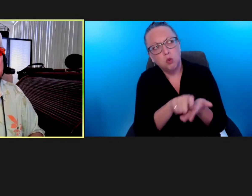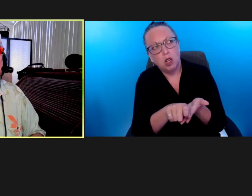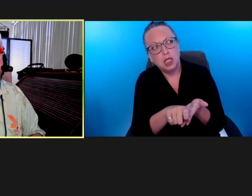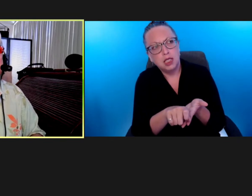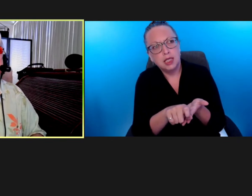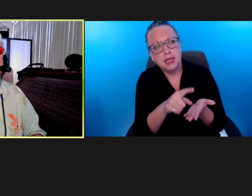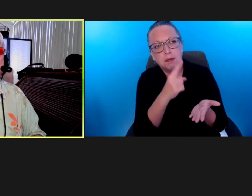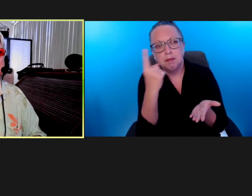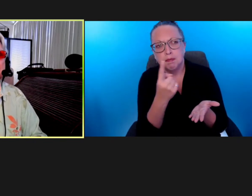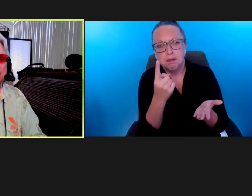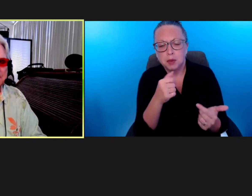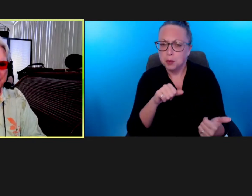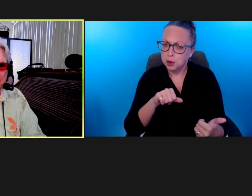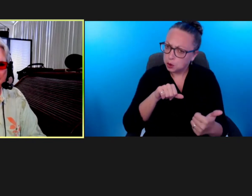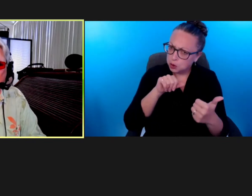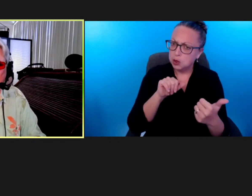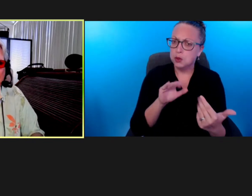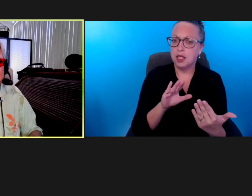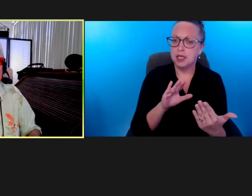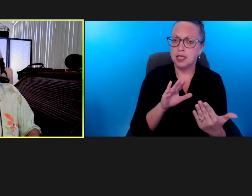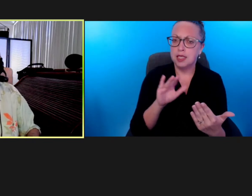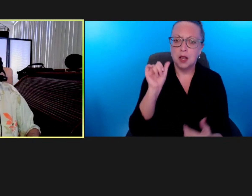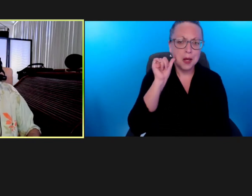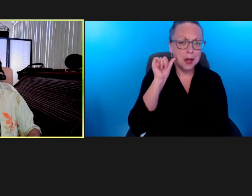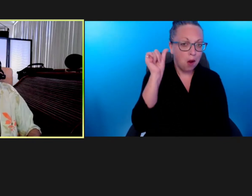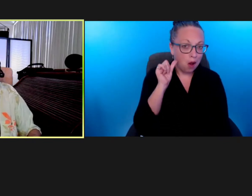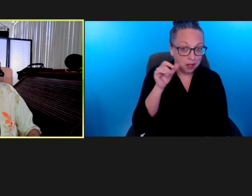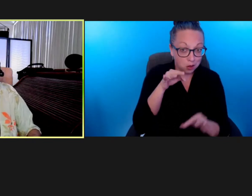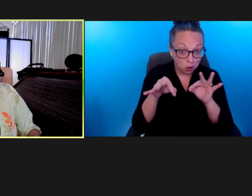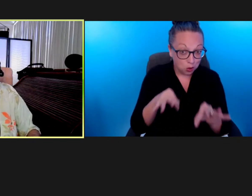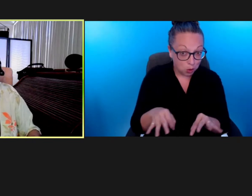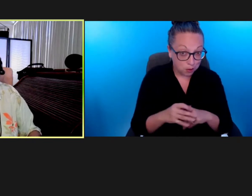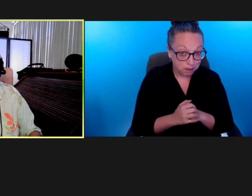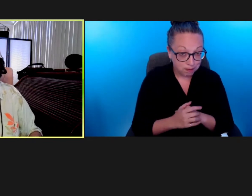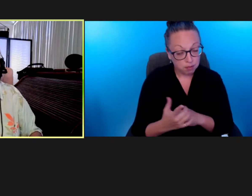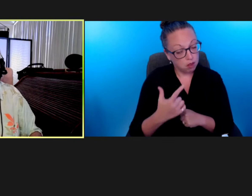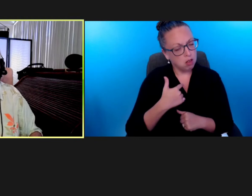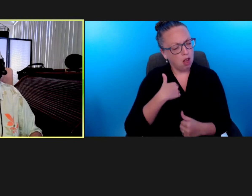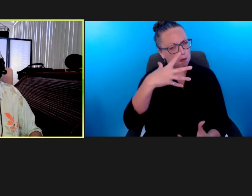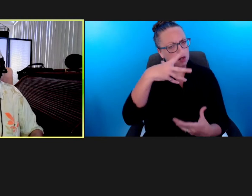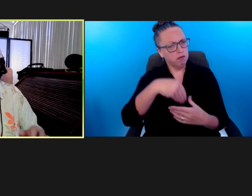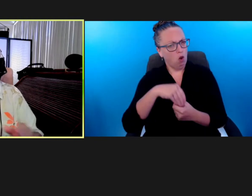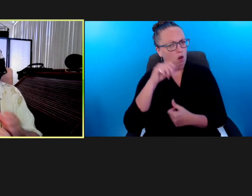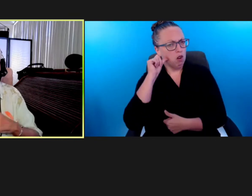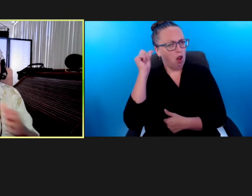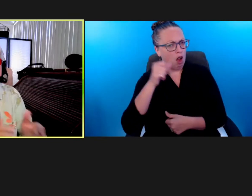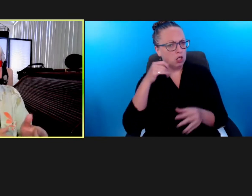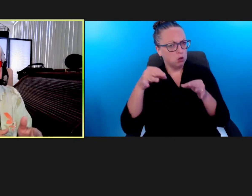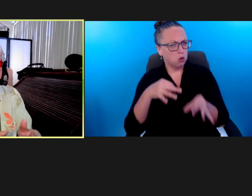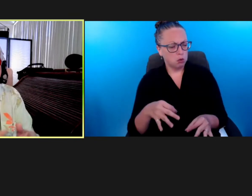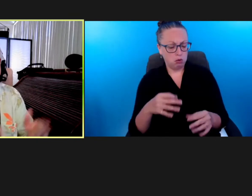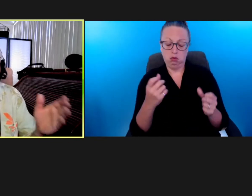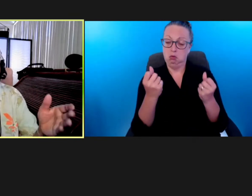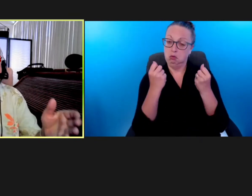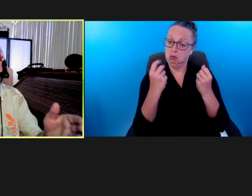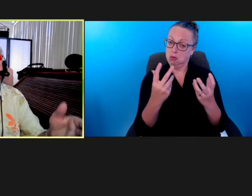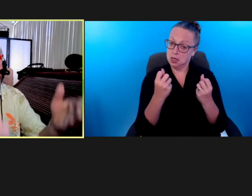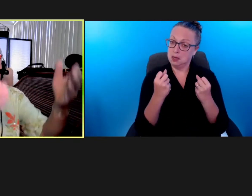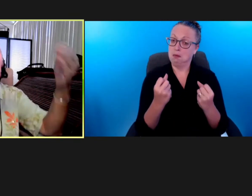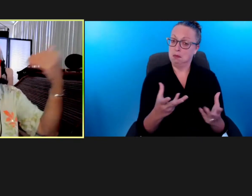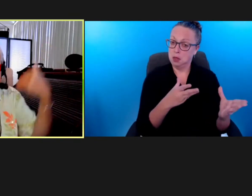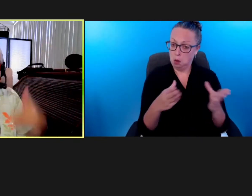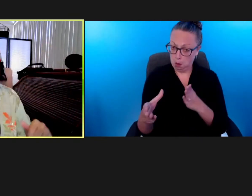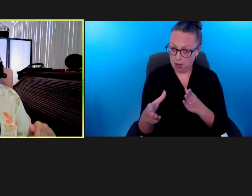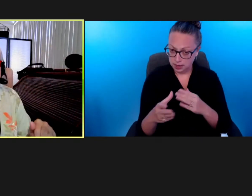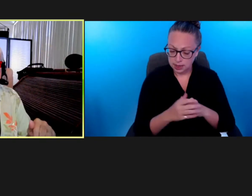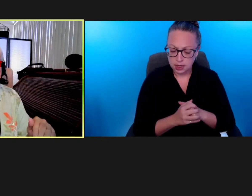would address audio description. And I've been involved with audio description in many ways, but primarily